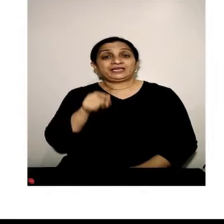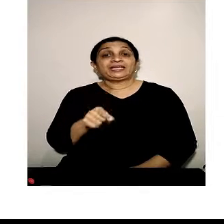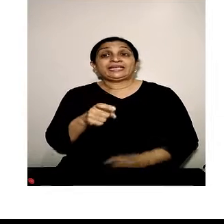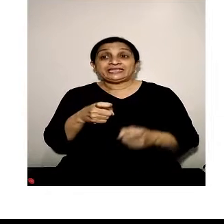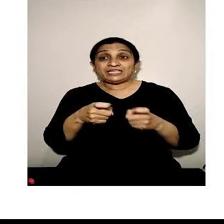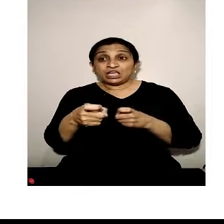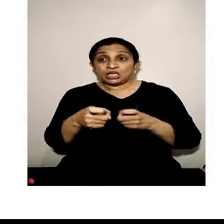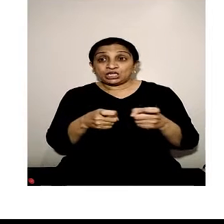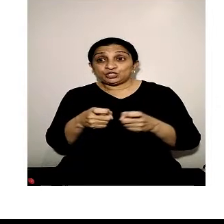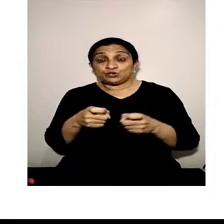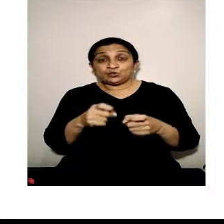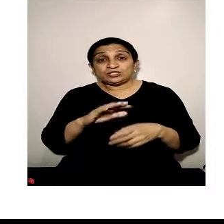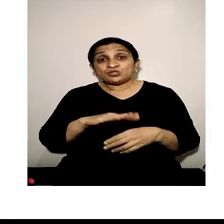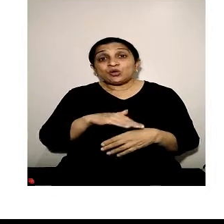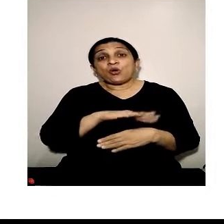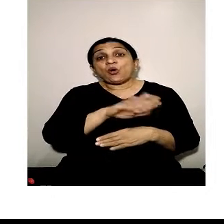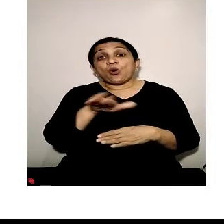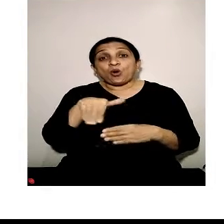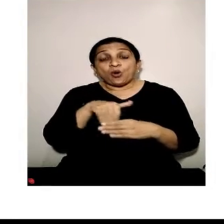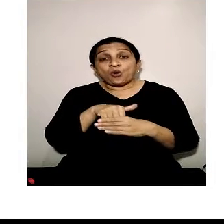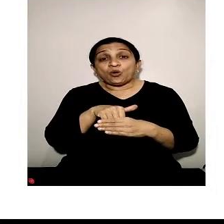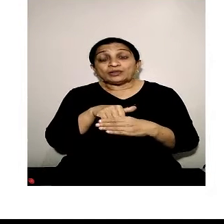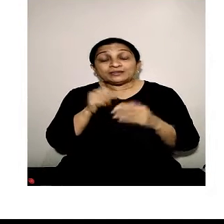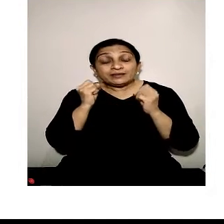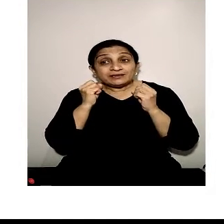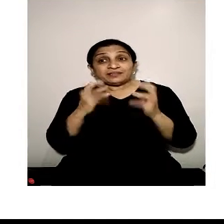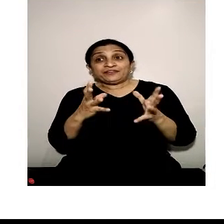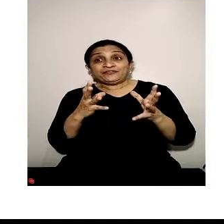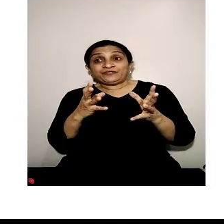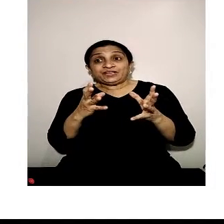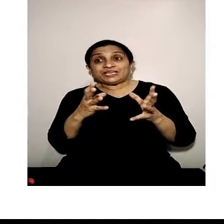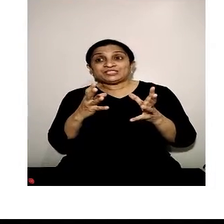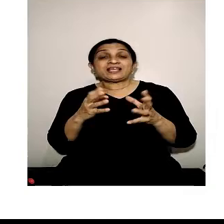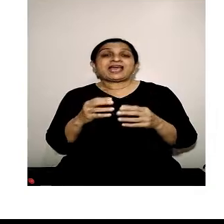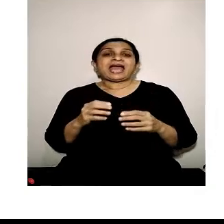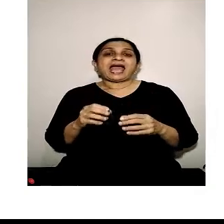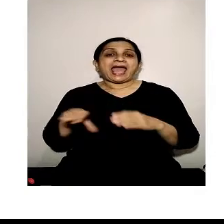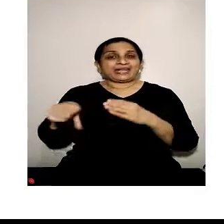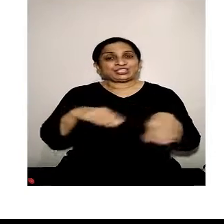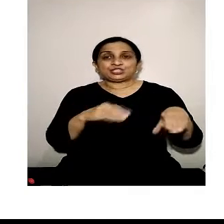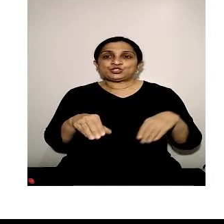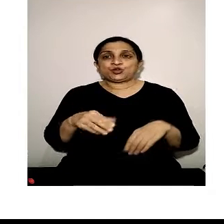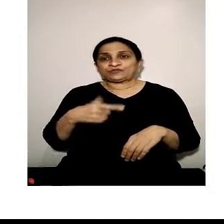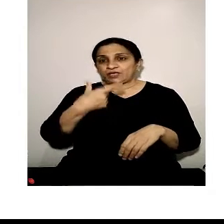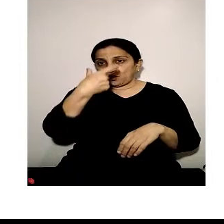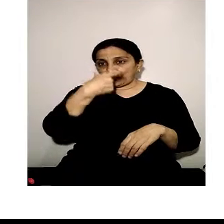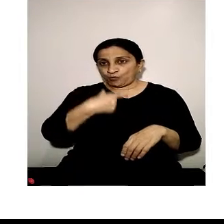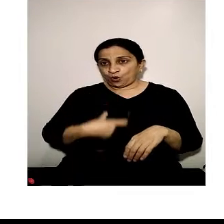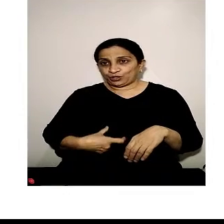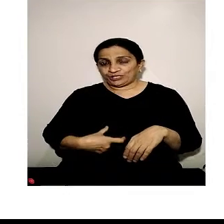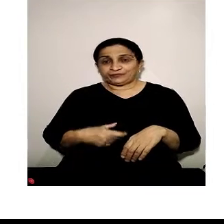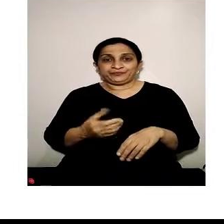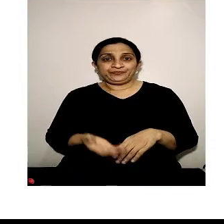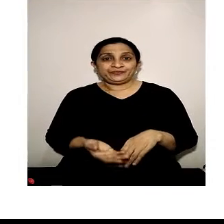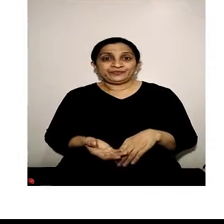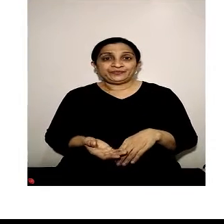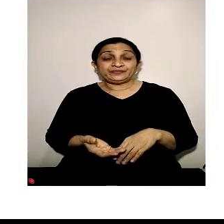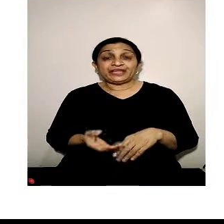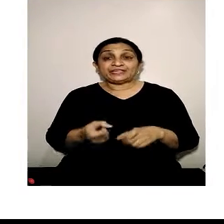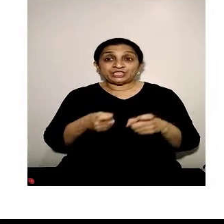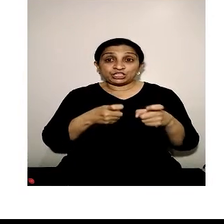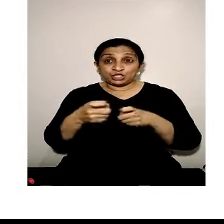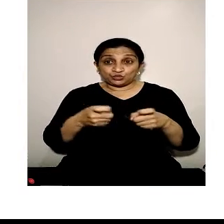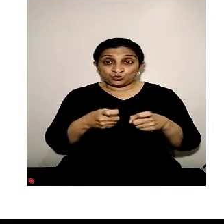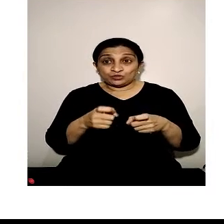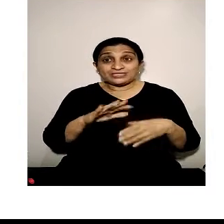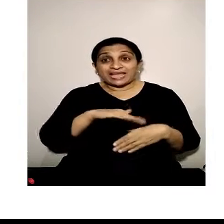uses? It controls all the reflex actions of the body.